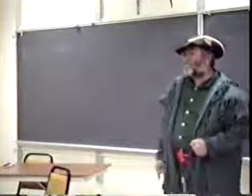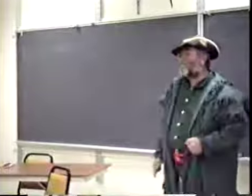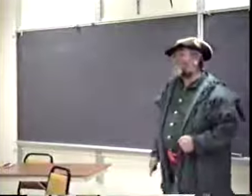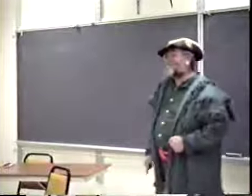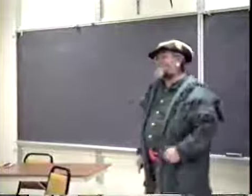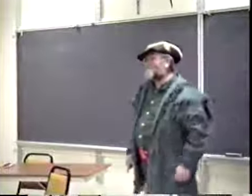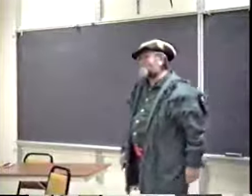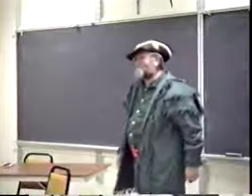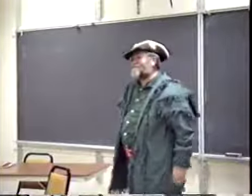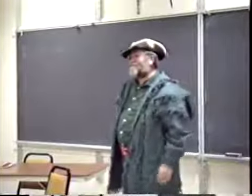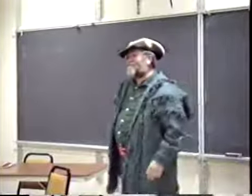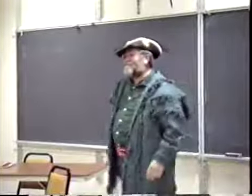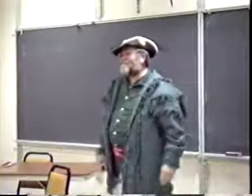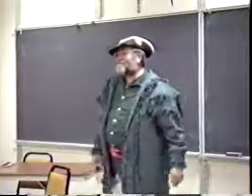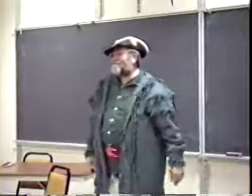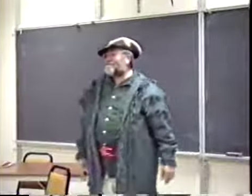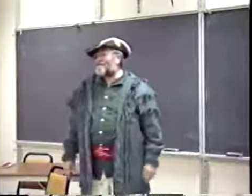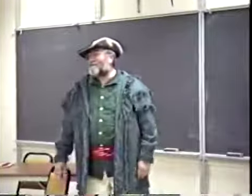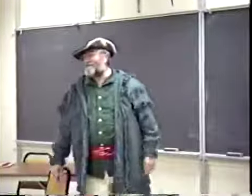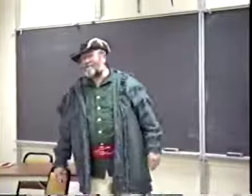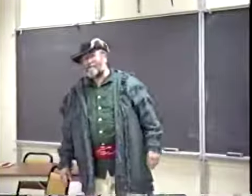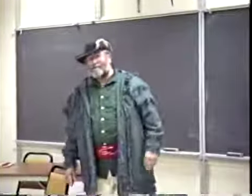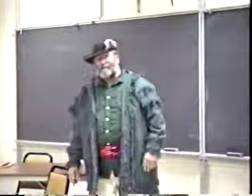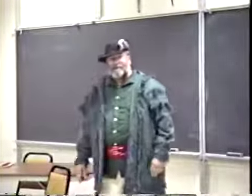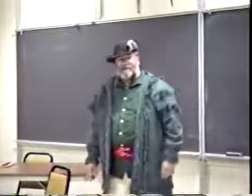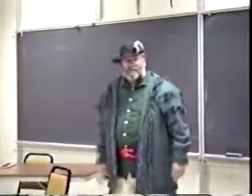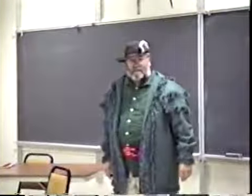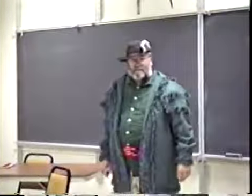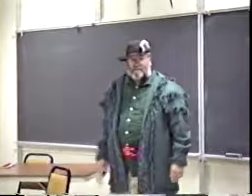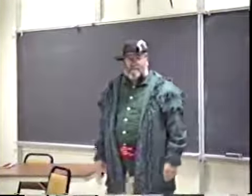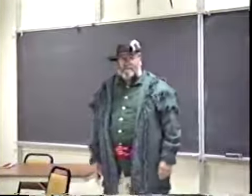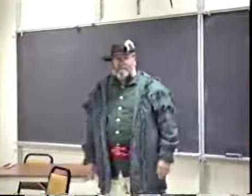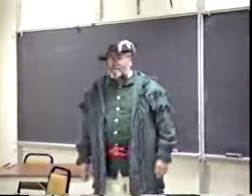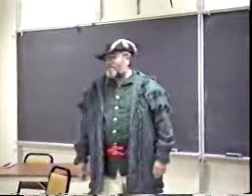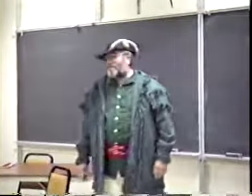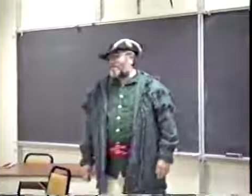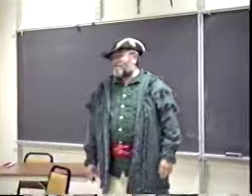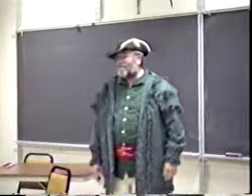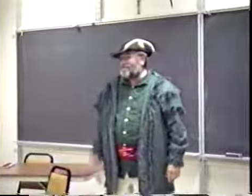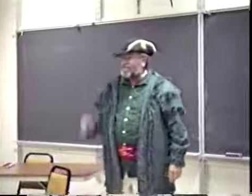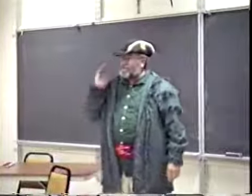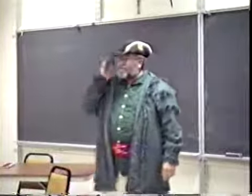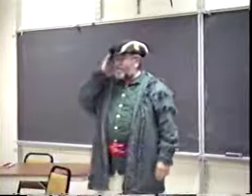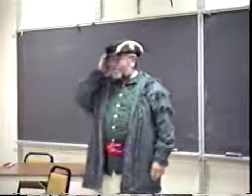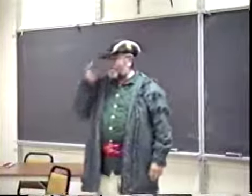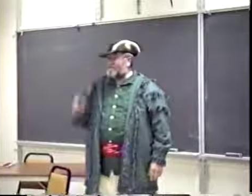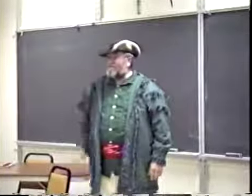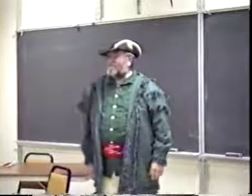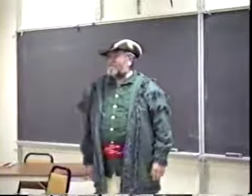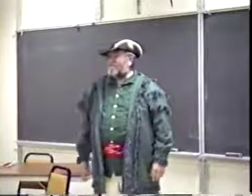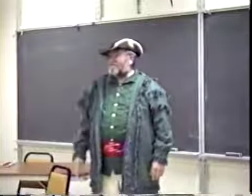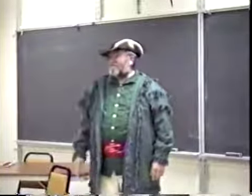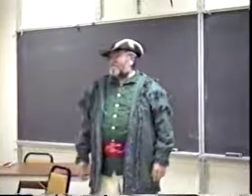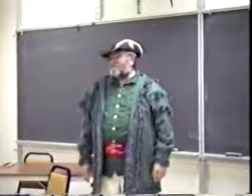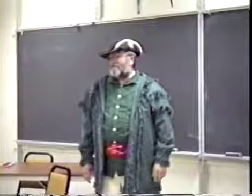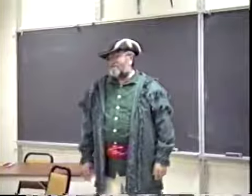now why don't you stand up there and just shorten up your story and go ahead and tell the interpretation, just like we did before. Just go ahead and shorten it up. So